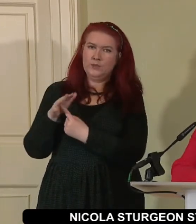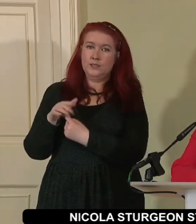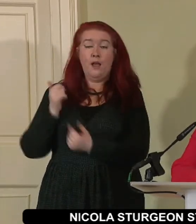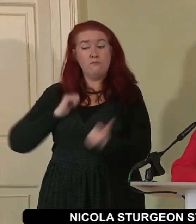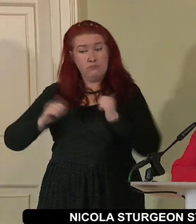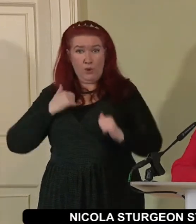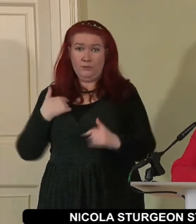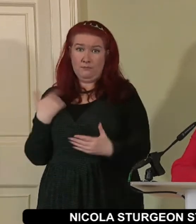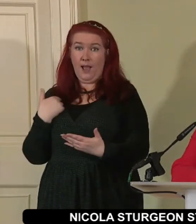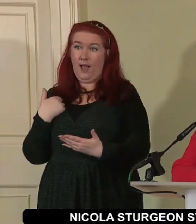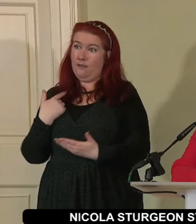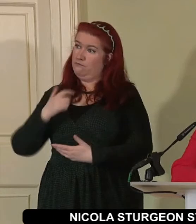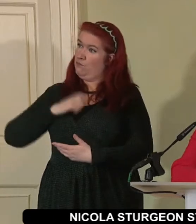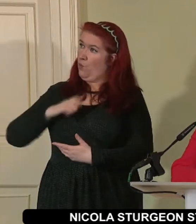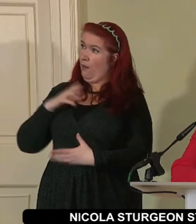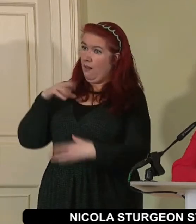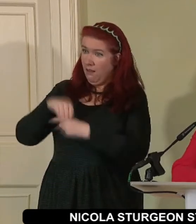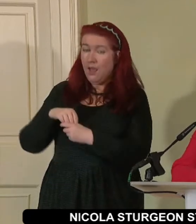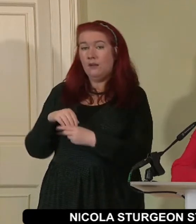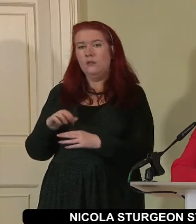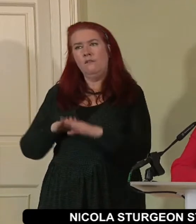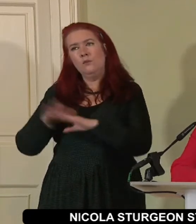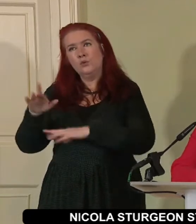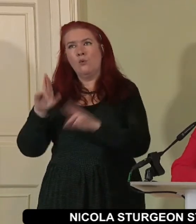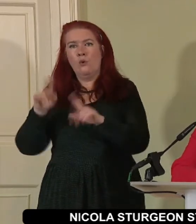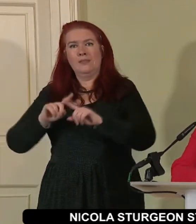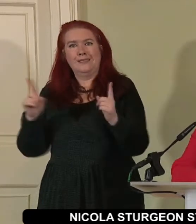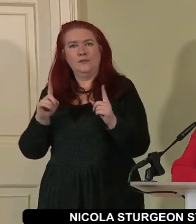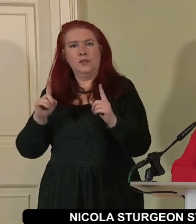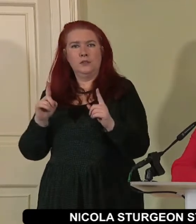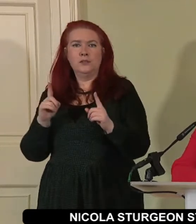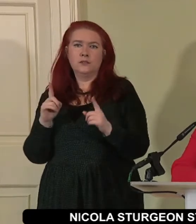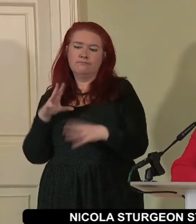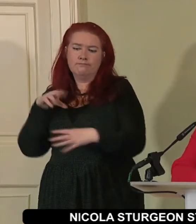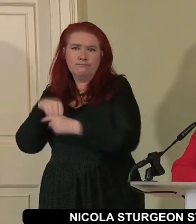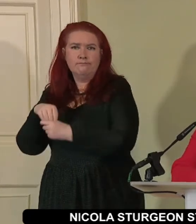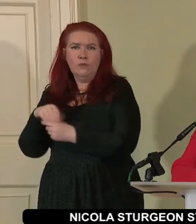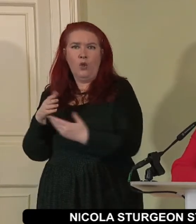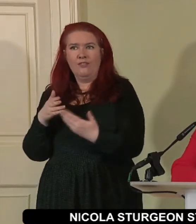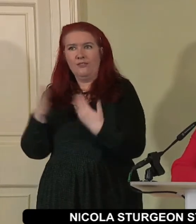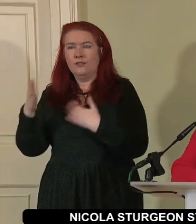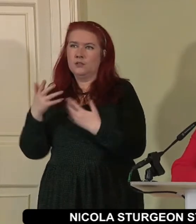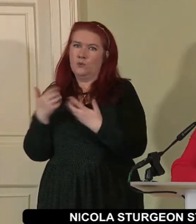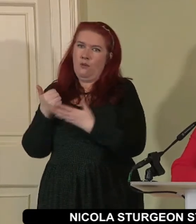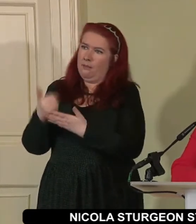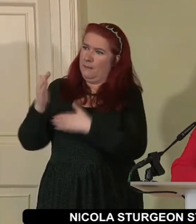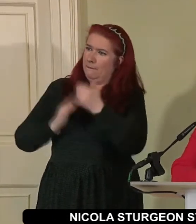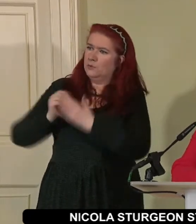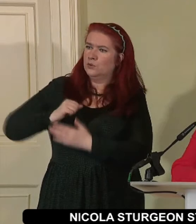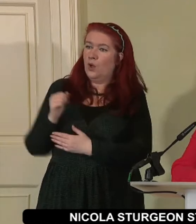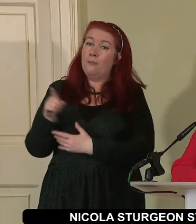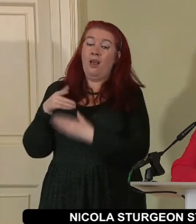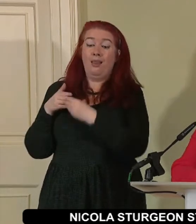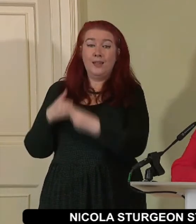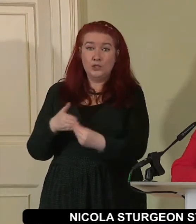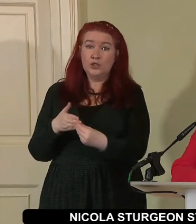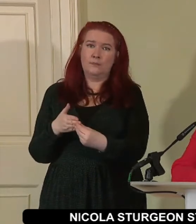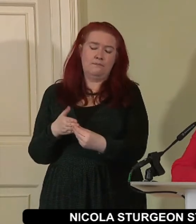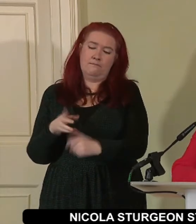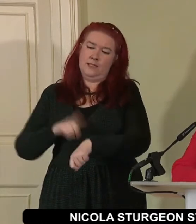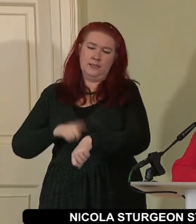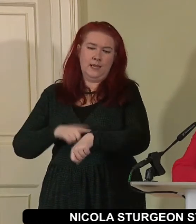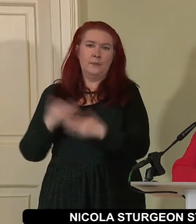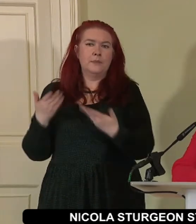I have played and hope to continue to play in a different capacity in building the future of this country. But I think in terms of leadership, it's time